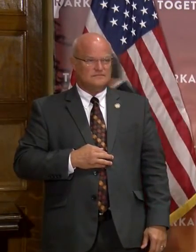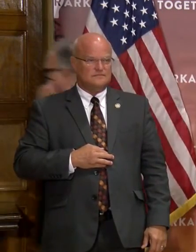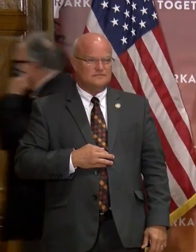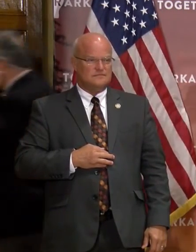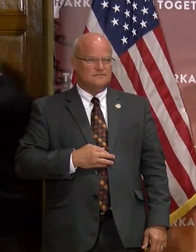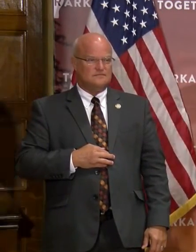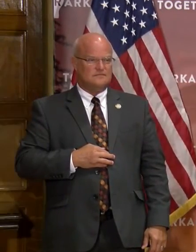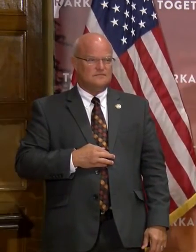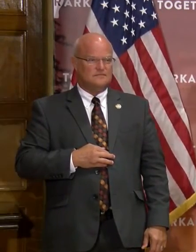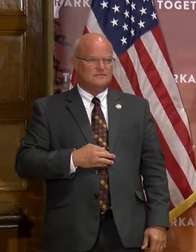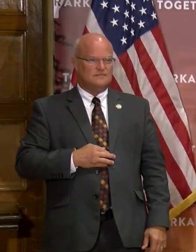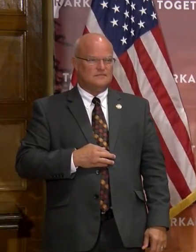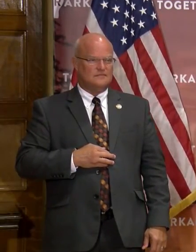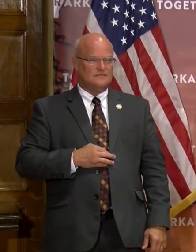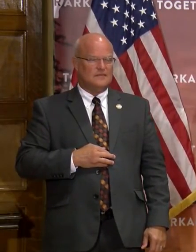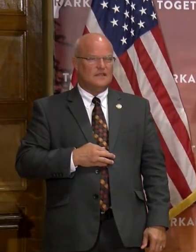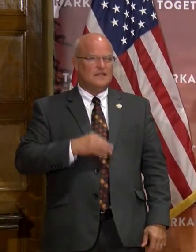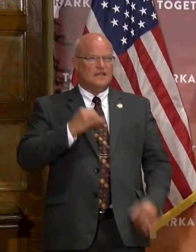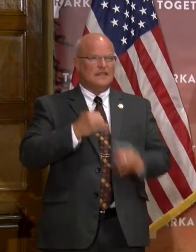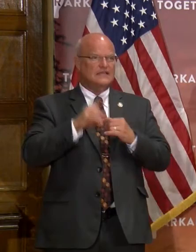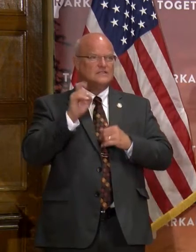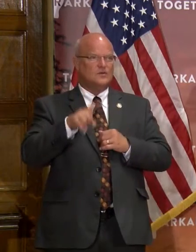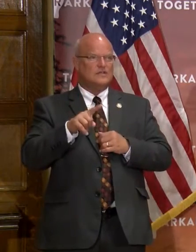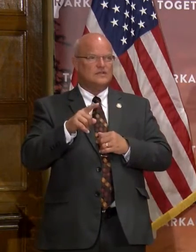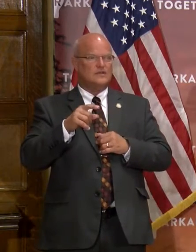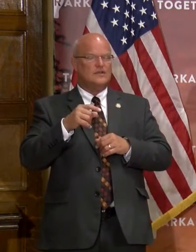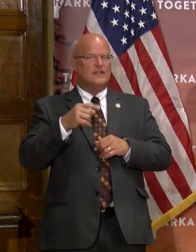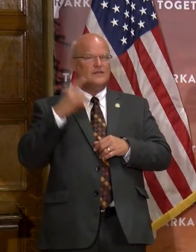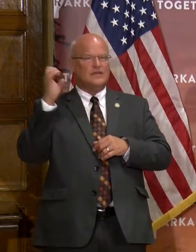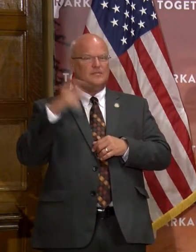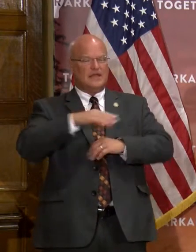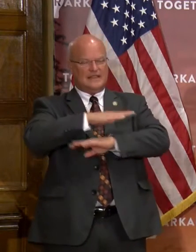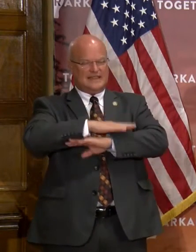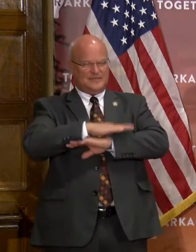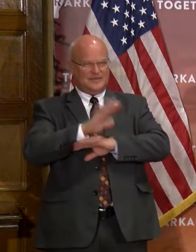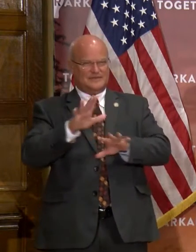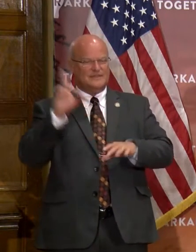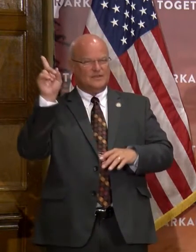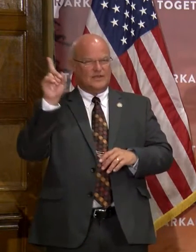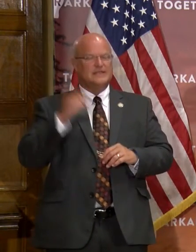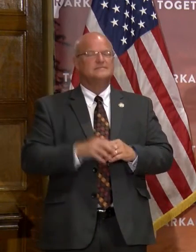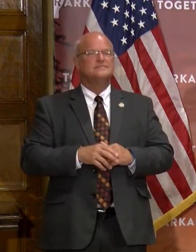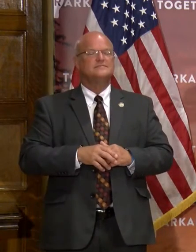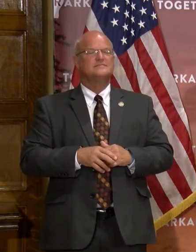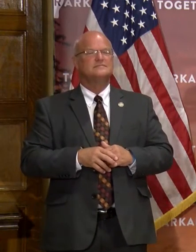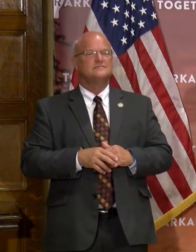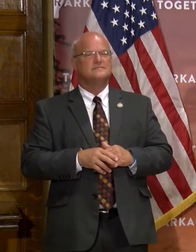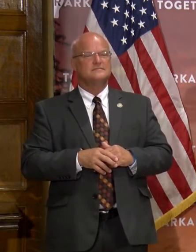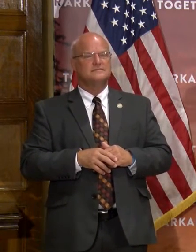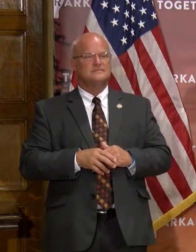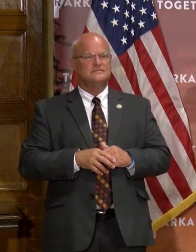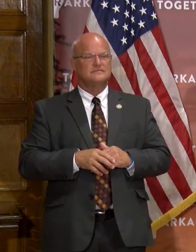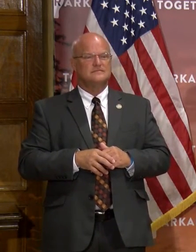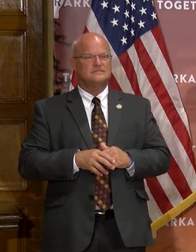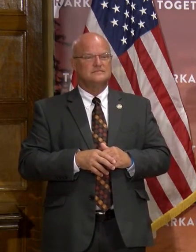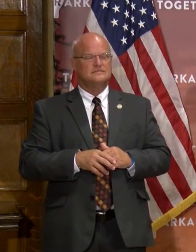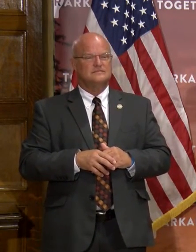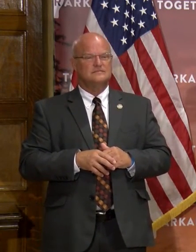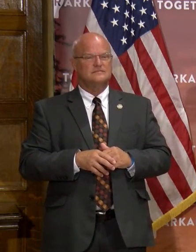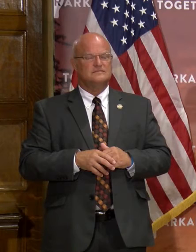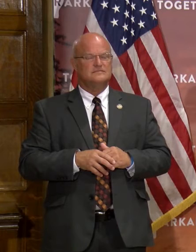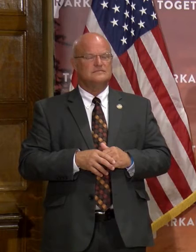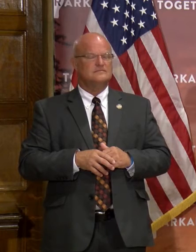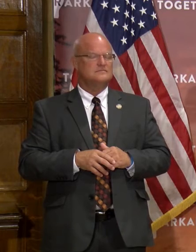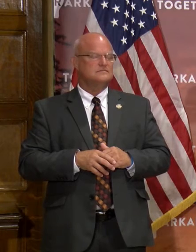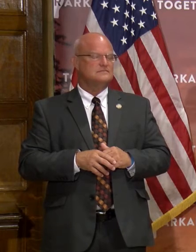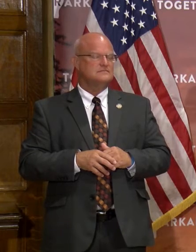Governor? All right, this will be the last question remotely, then we'll come back to the table, but go ahead, please. Governor, the Fayetteville